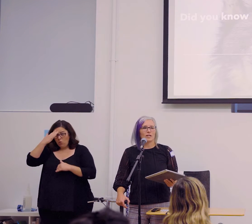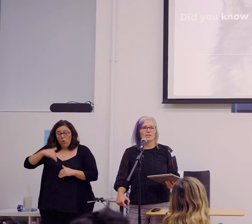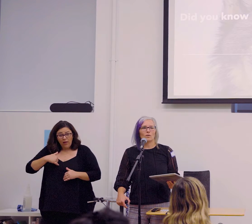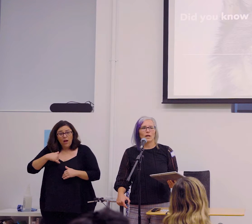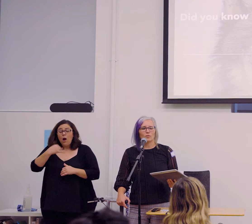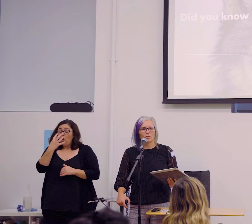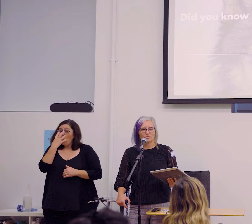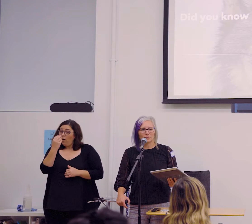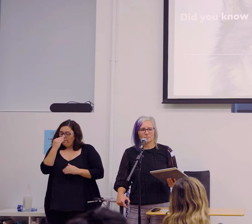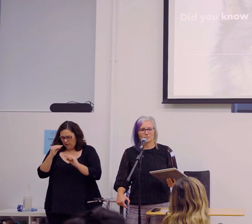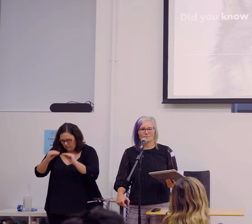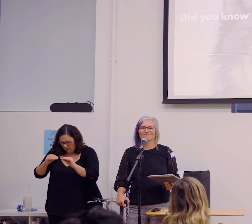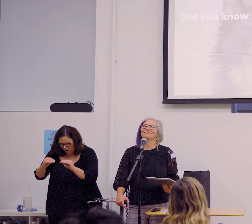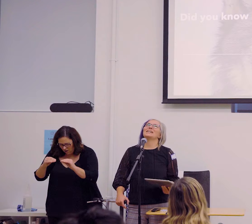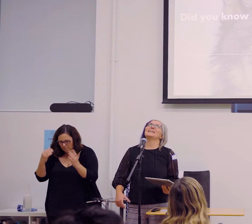Now he's a werewolf.